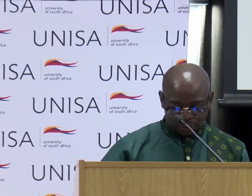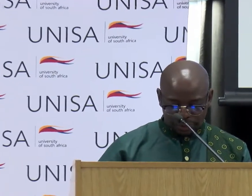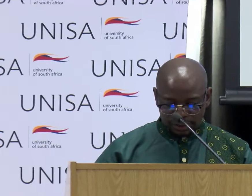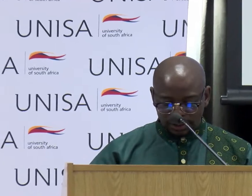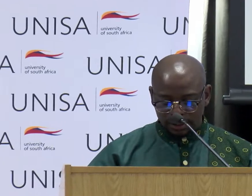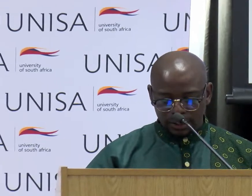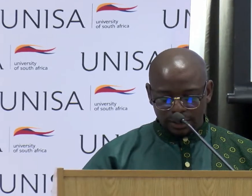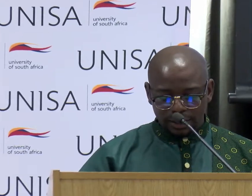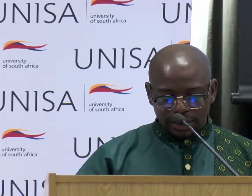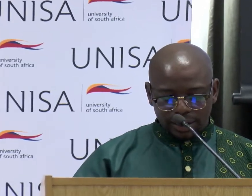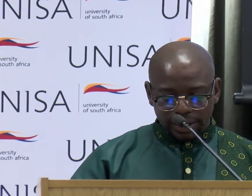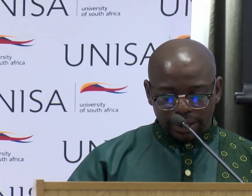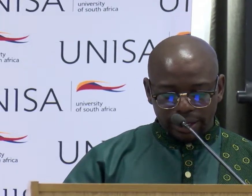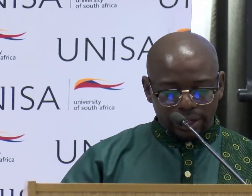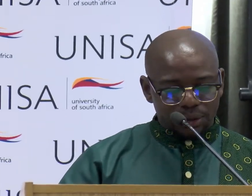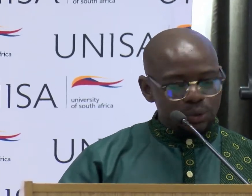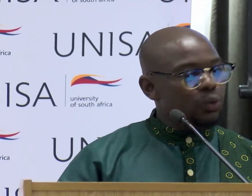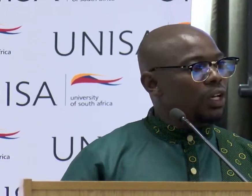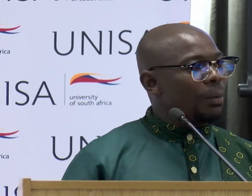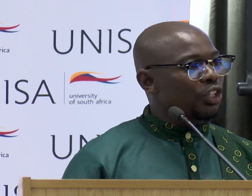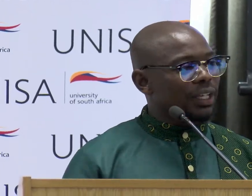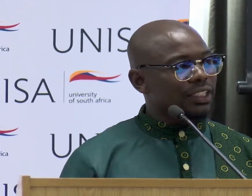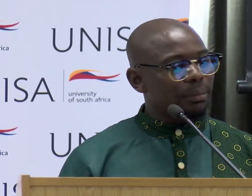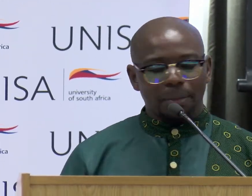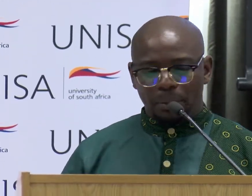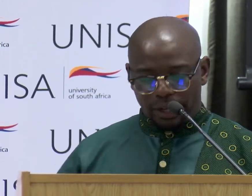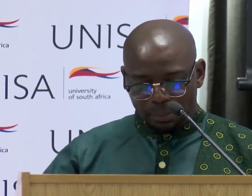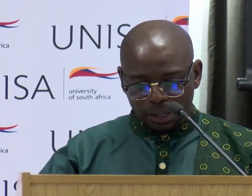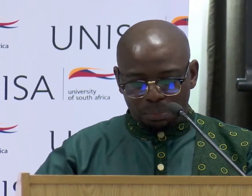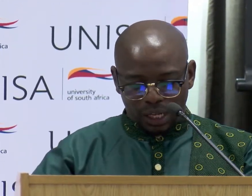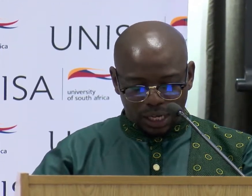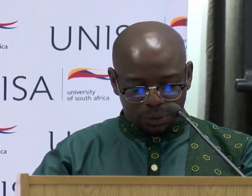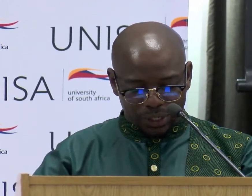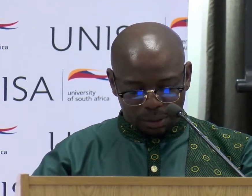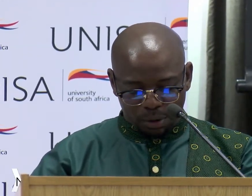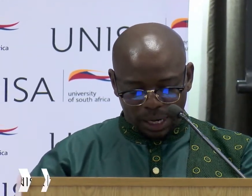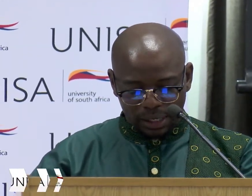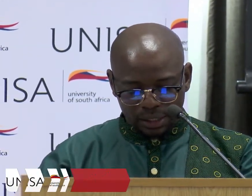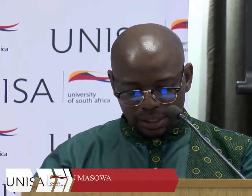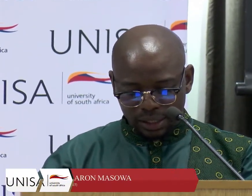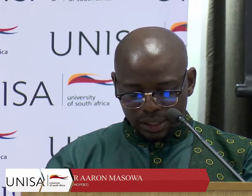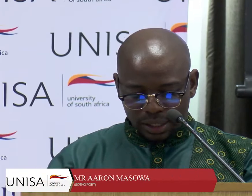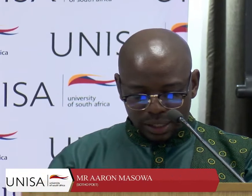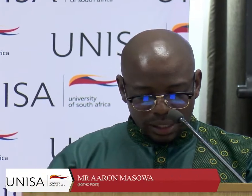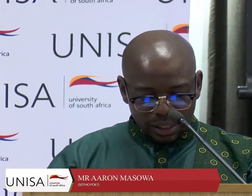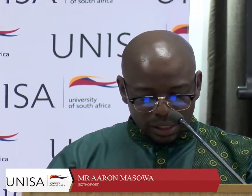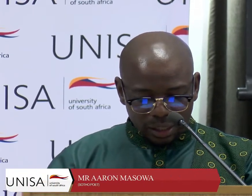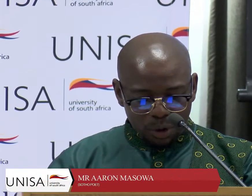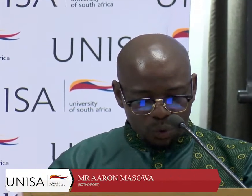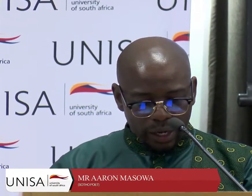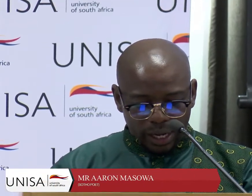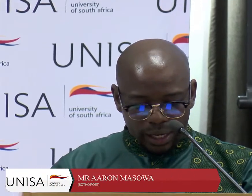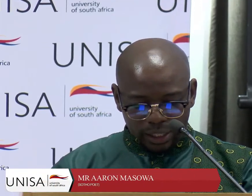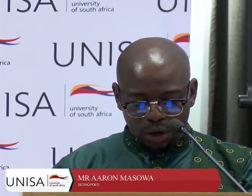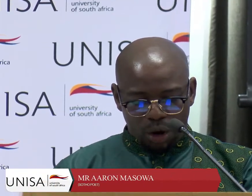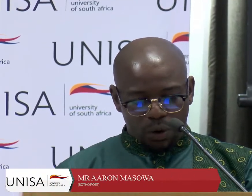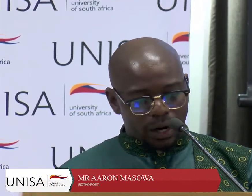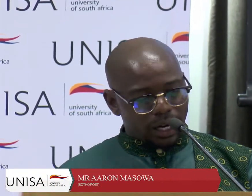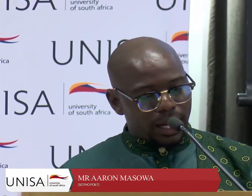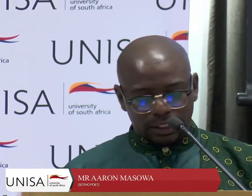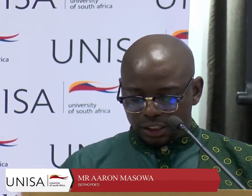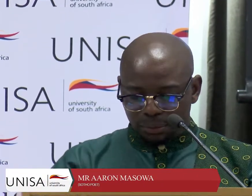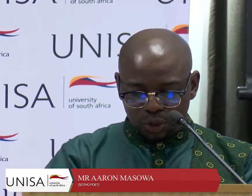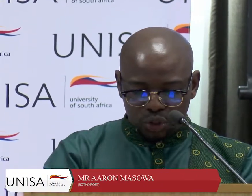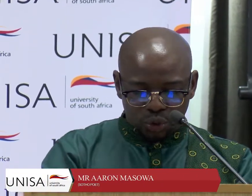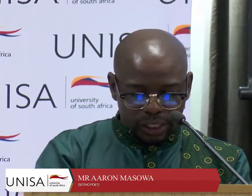motsamaiso wa mosebetsi ke utlwile batho ba ntse ba ema mona ba ipulela hore ke bomang ke Mokwena ke le